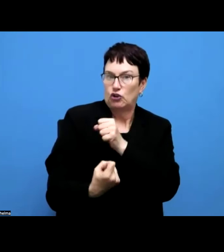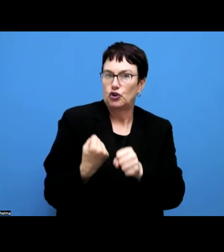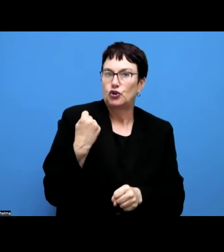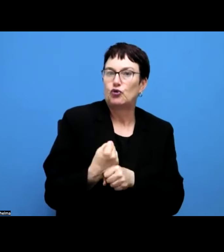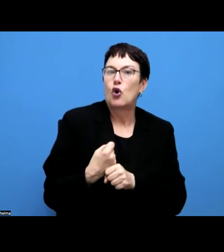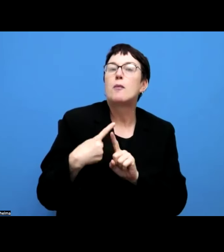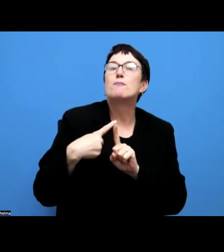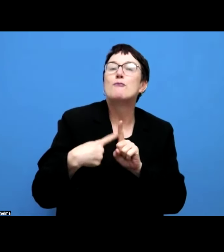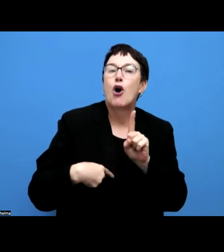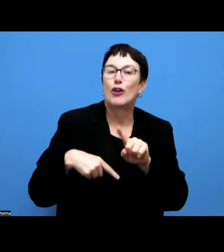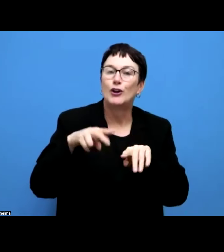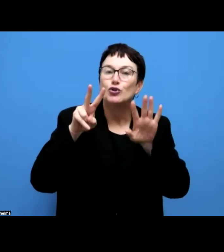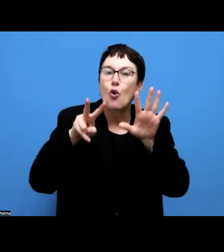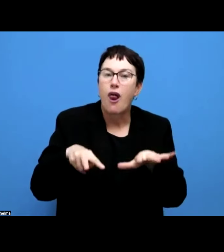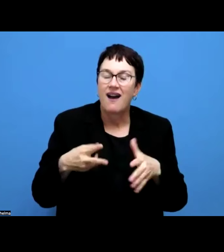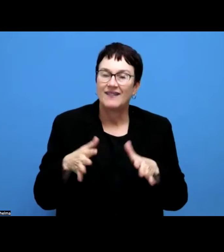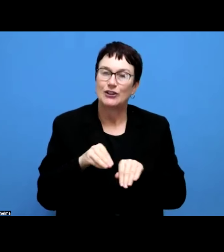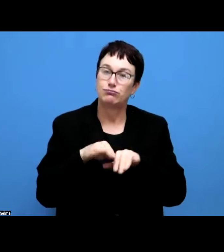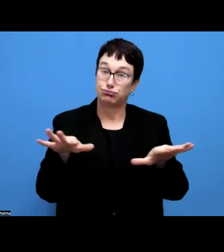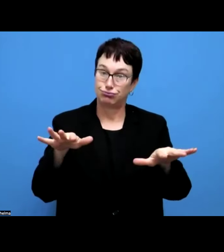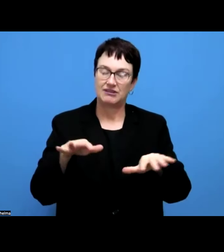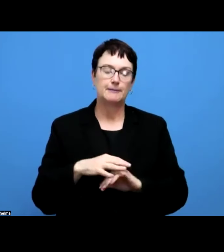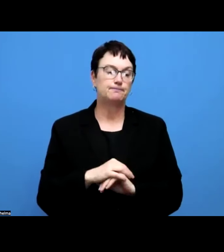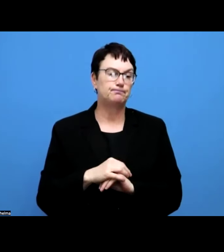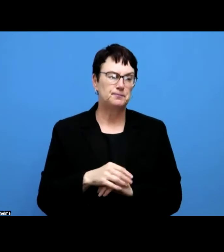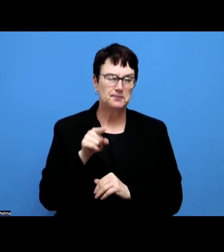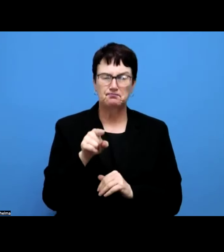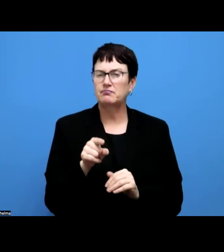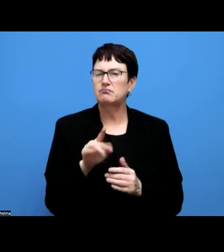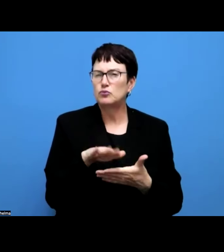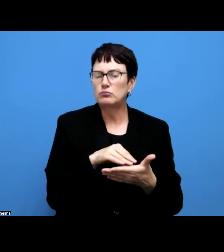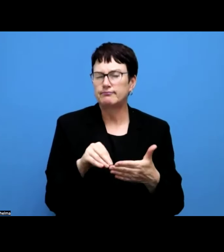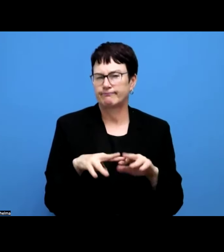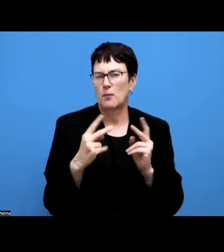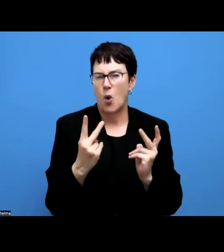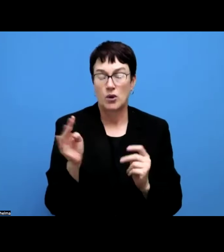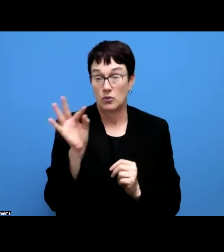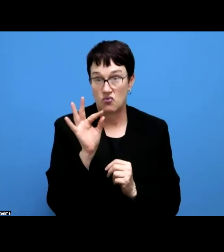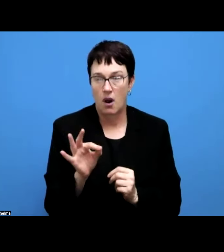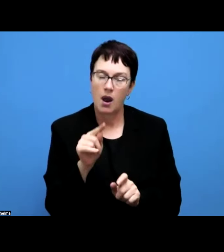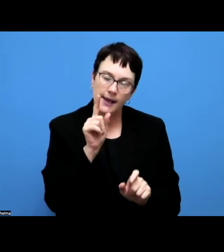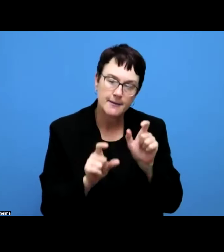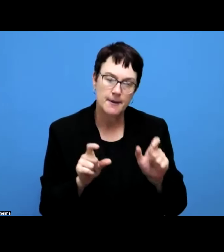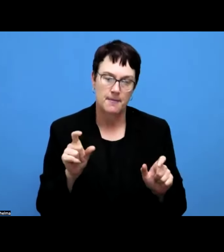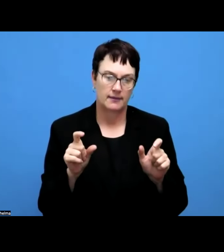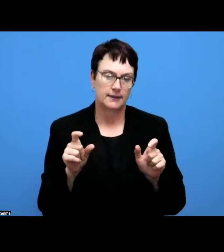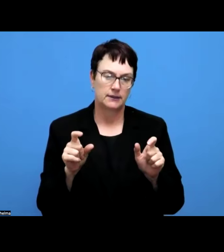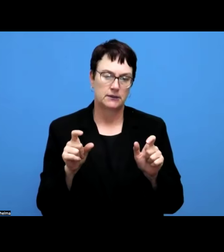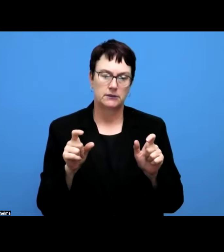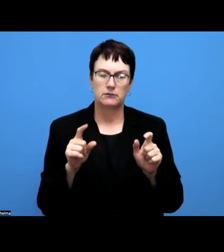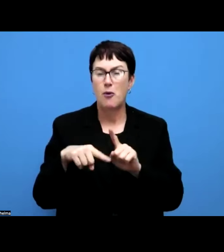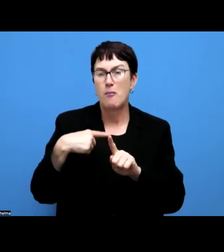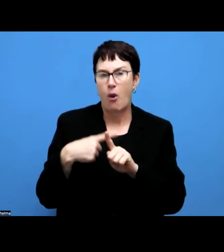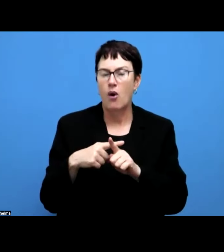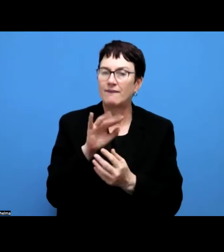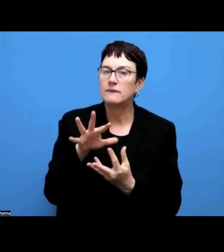and organizations around the world. For persons with disabilities worldwide, the affordability